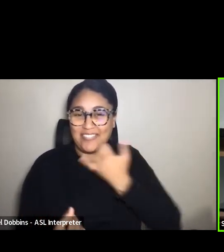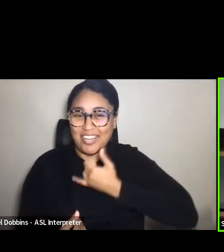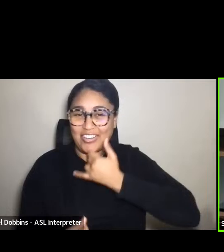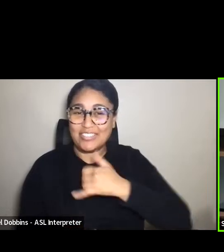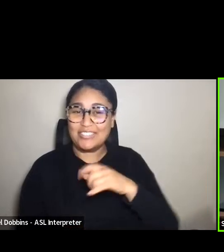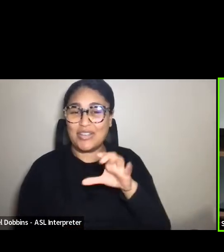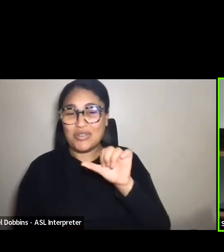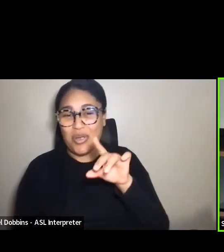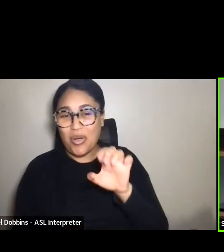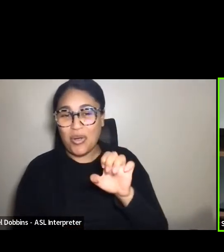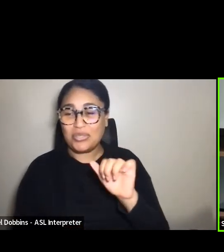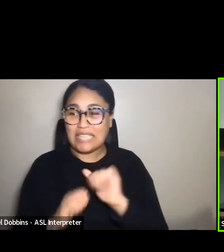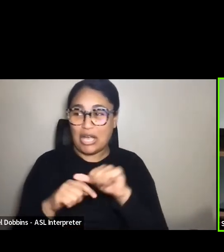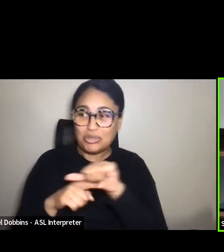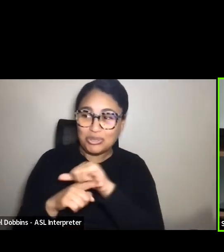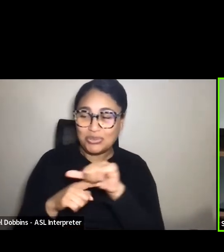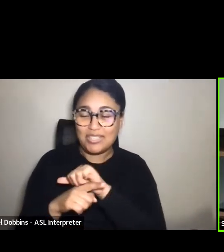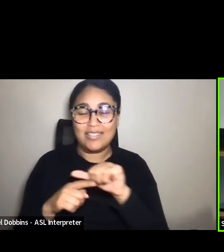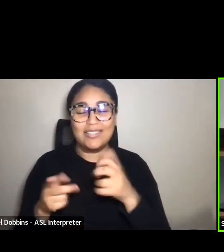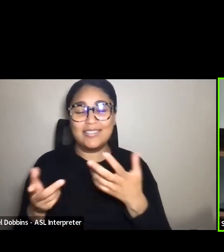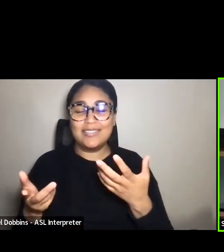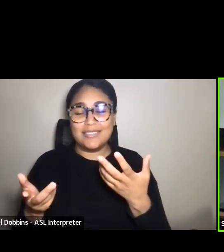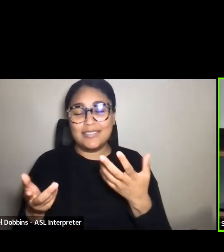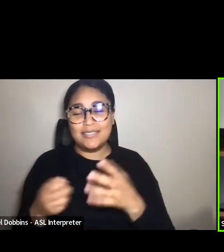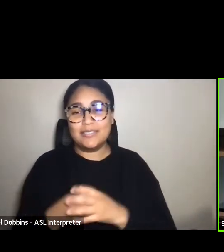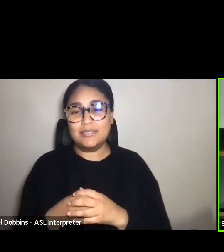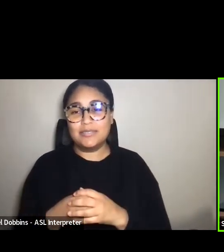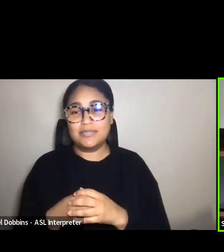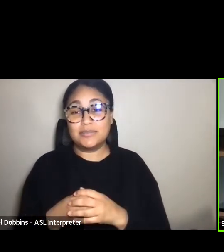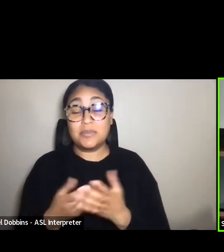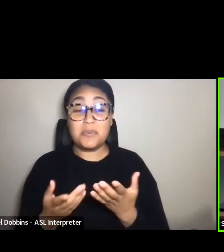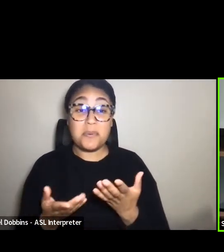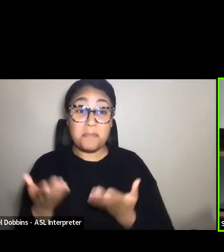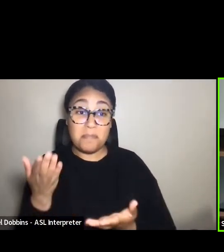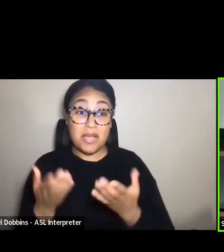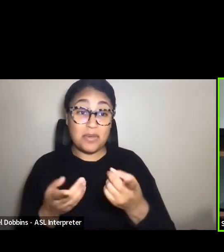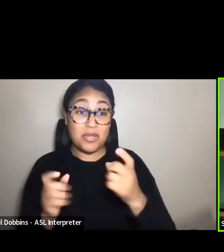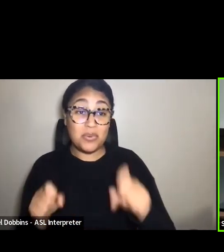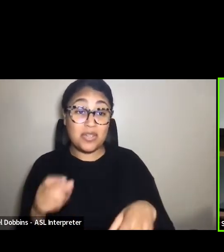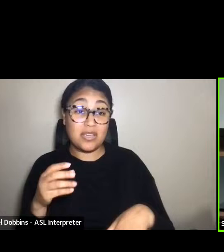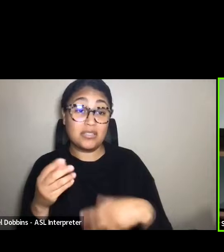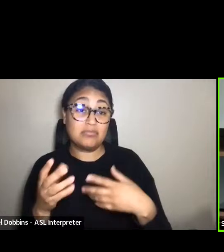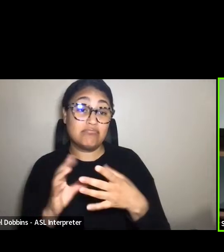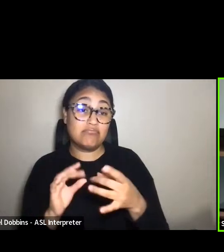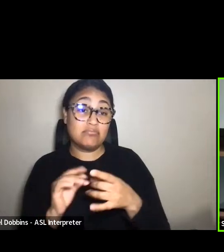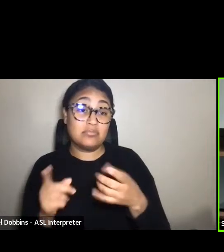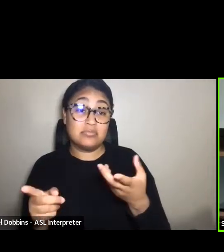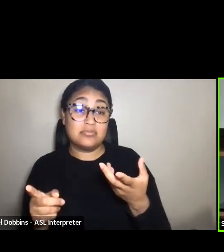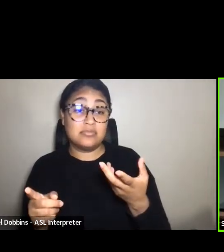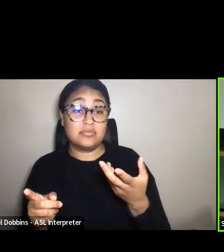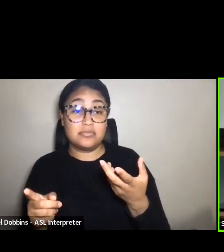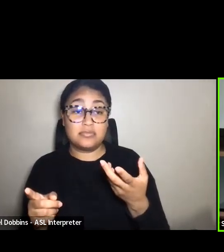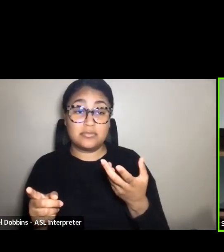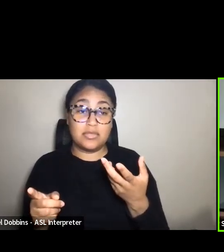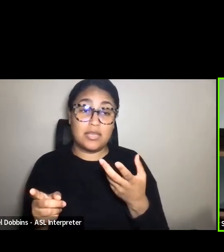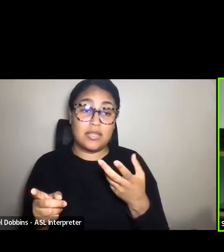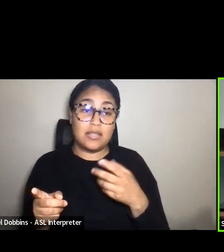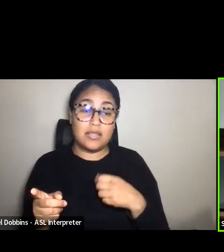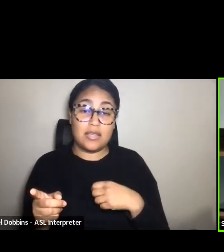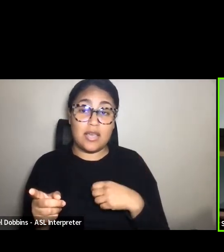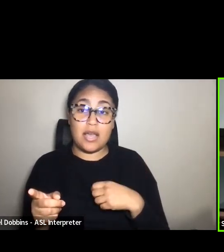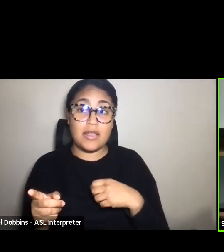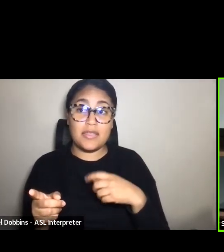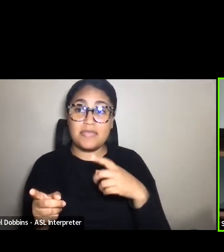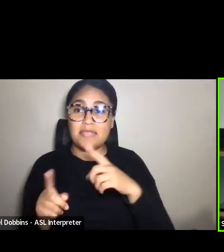codes and the way that you train it, right? So so maybe you can speak a little bit to the safeguards and